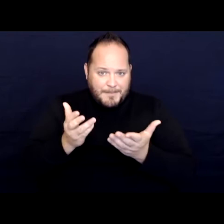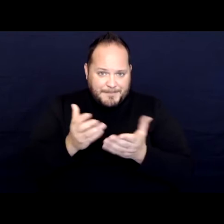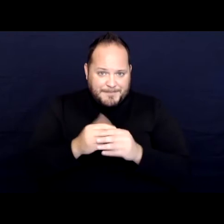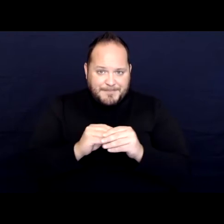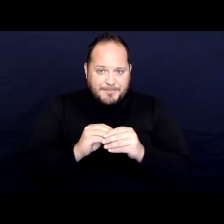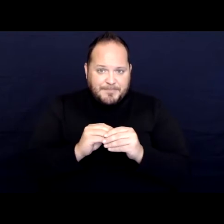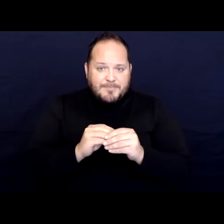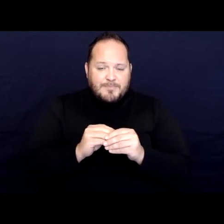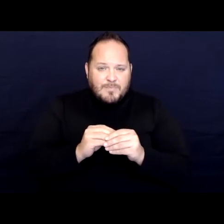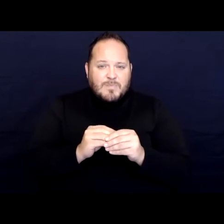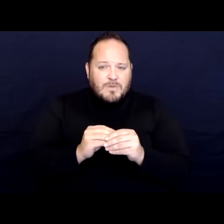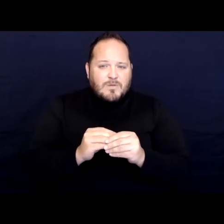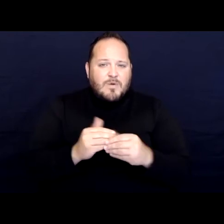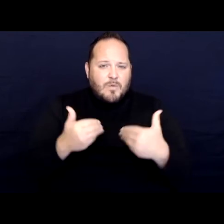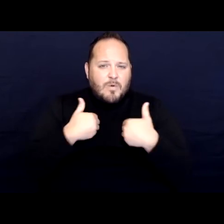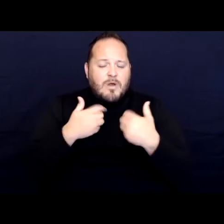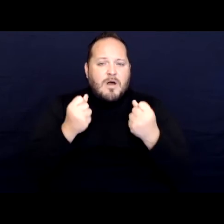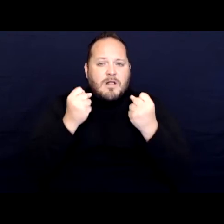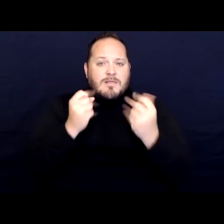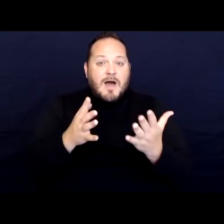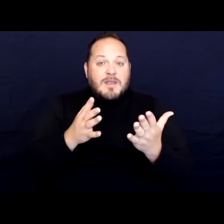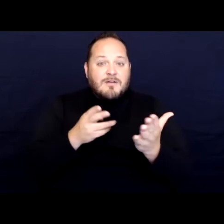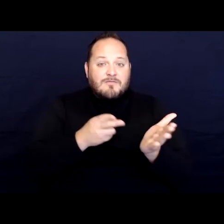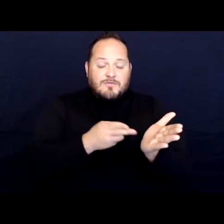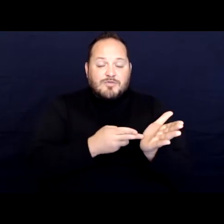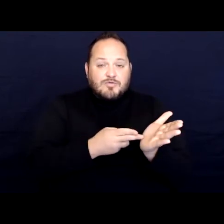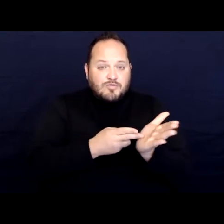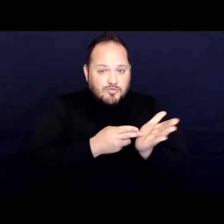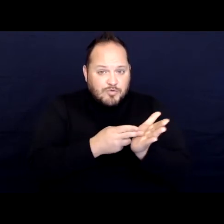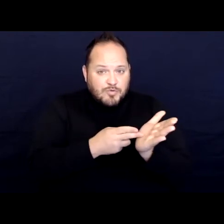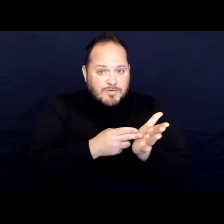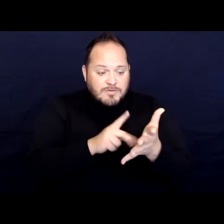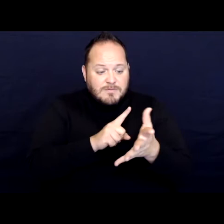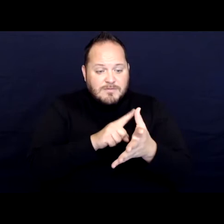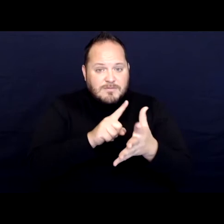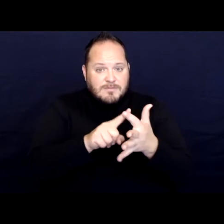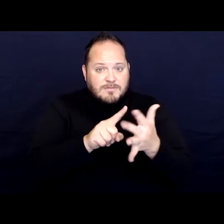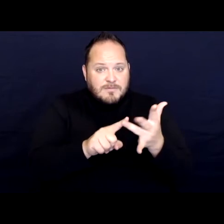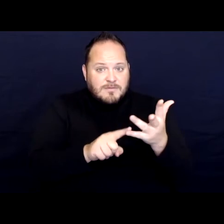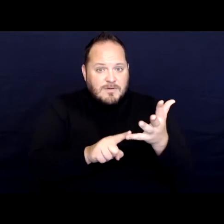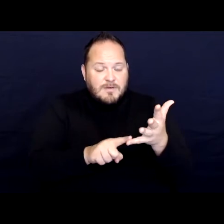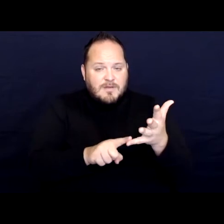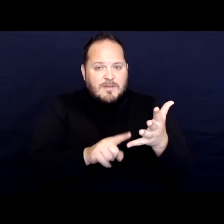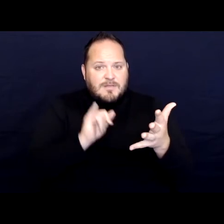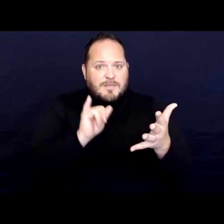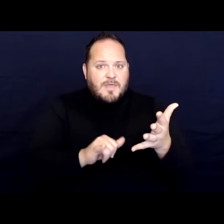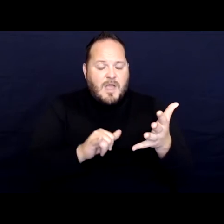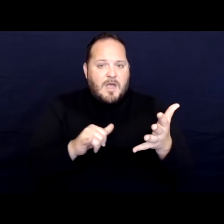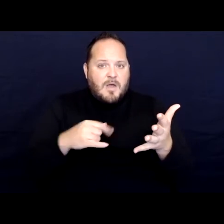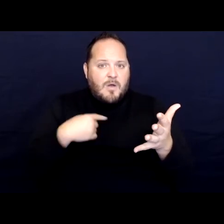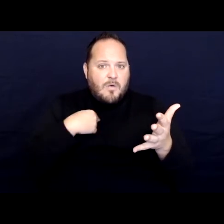were a lot of truths that were made more apparent.